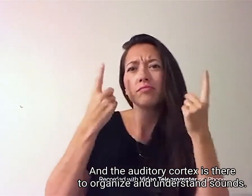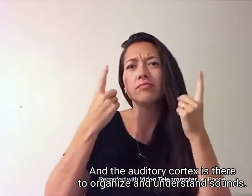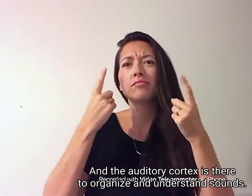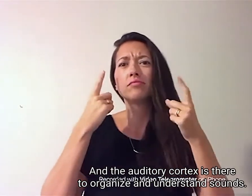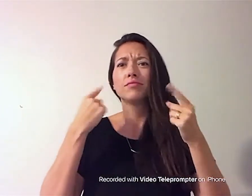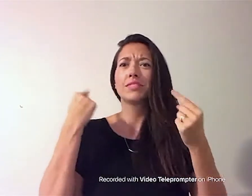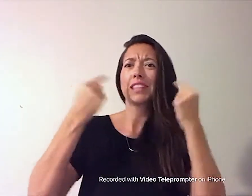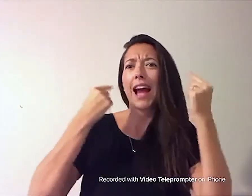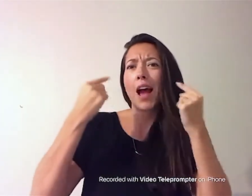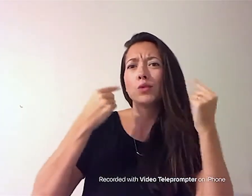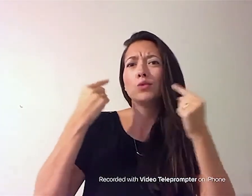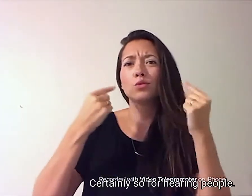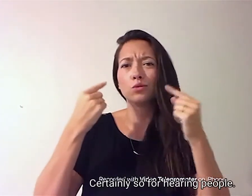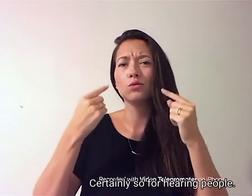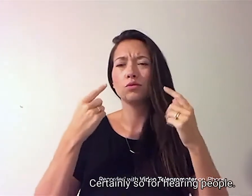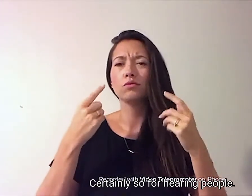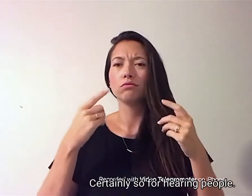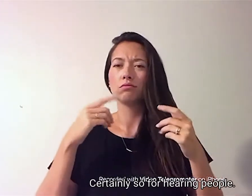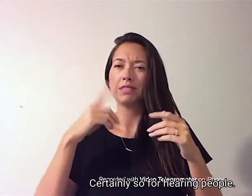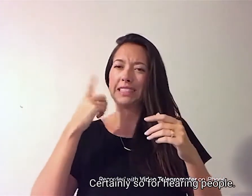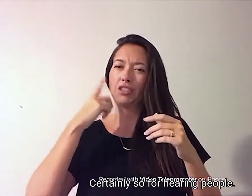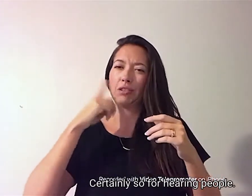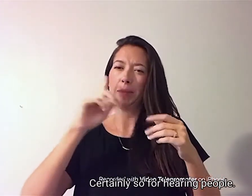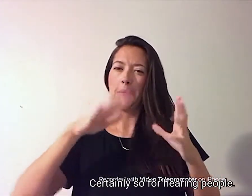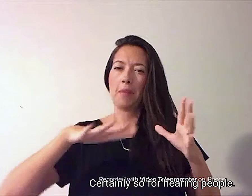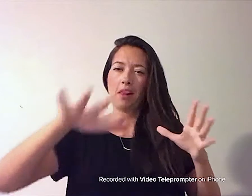sounds. Certainly so for hearing people.